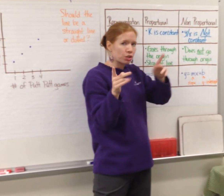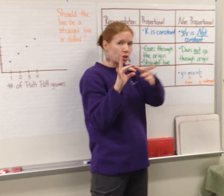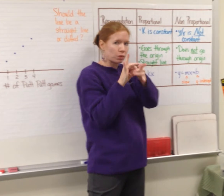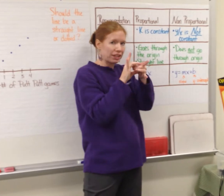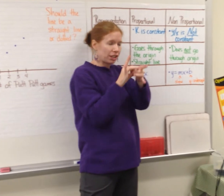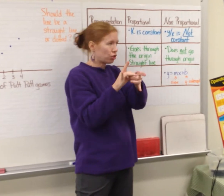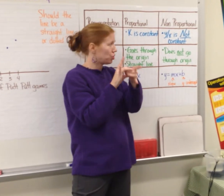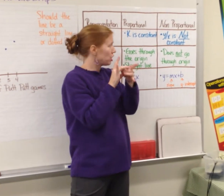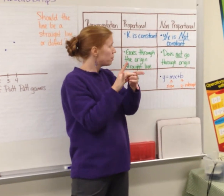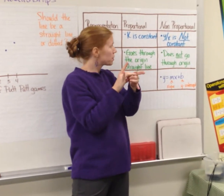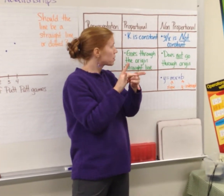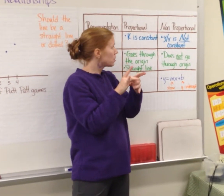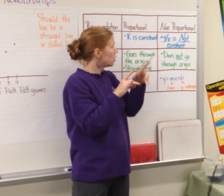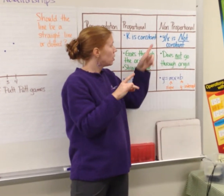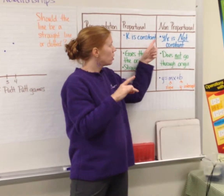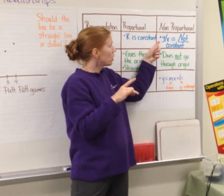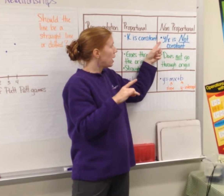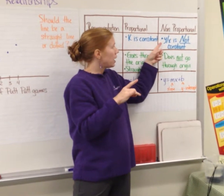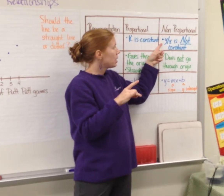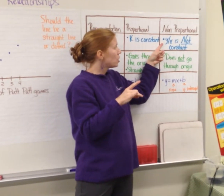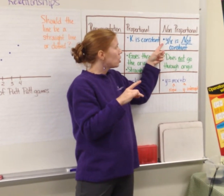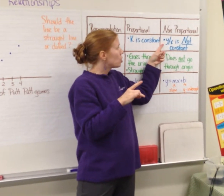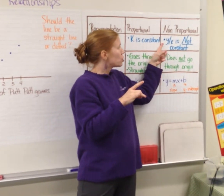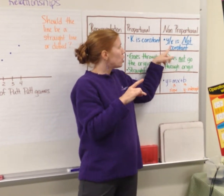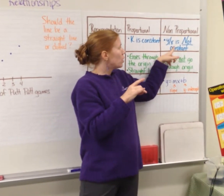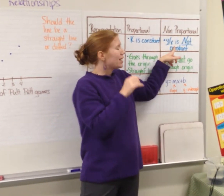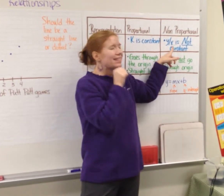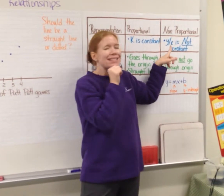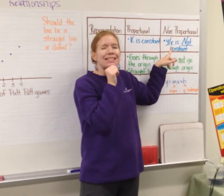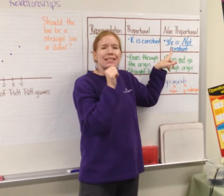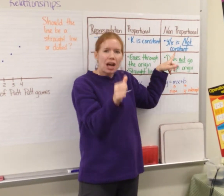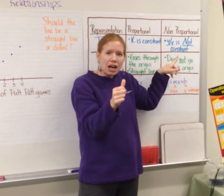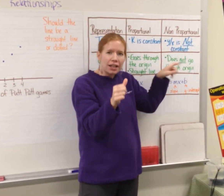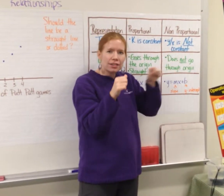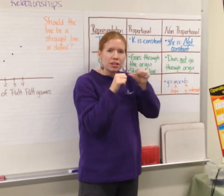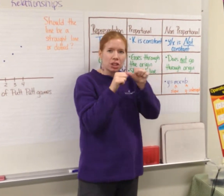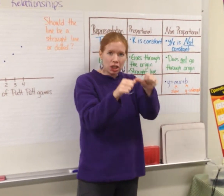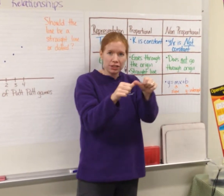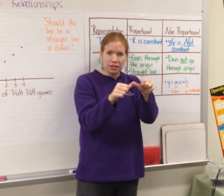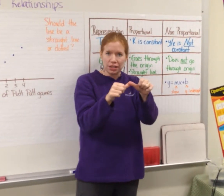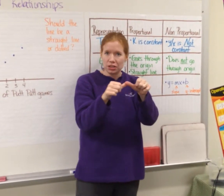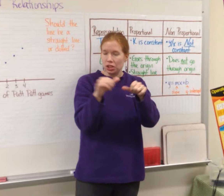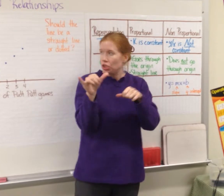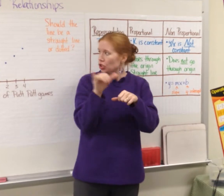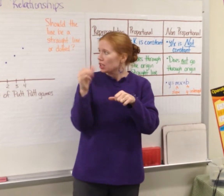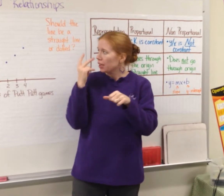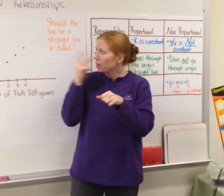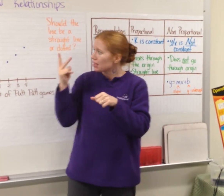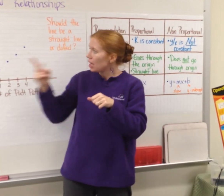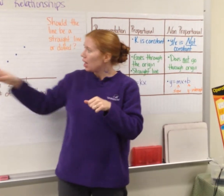non-proportional relationships. Okay? So it is not constant. Just like we saw,